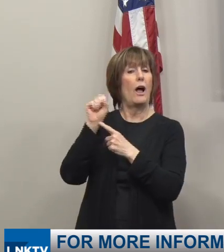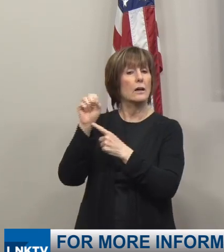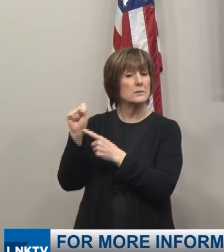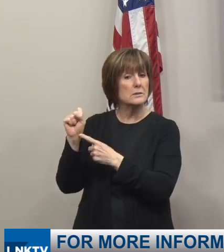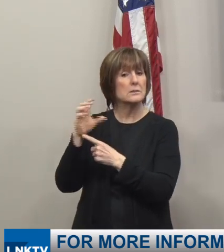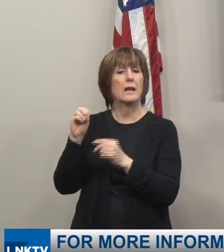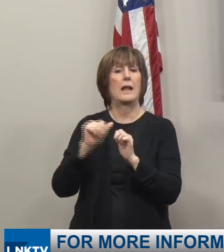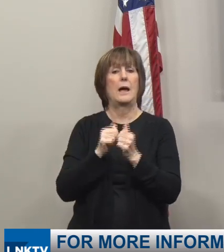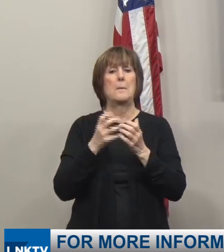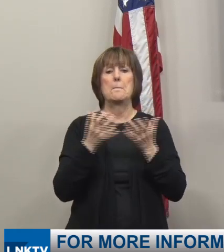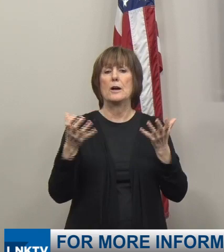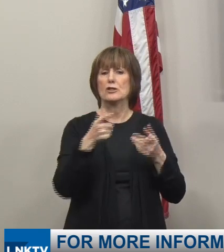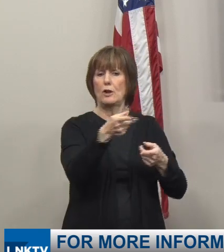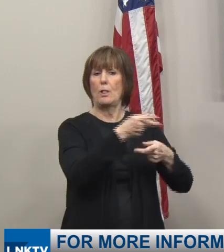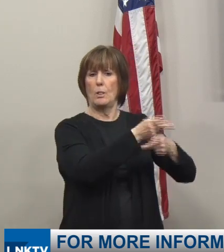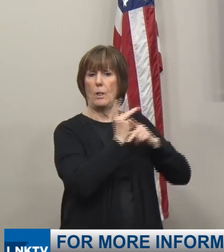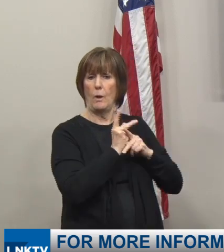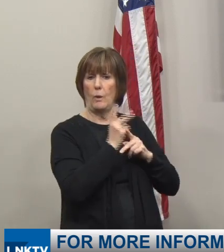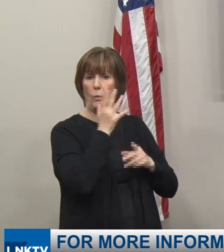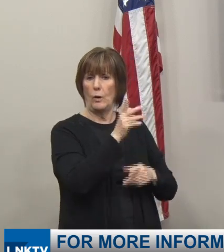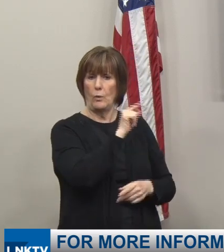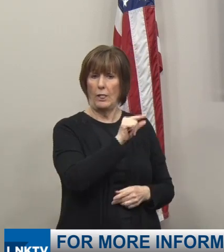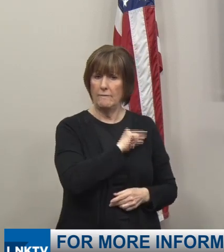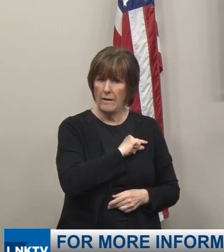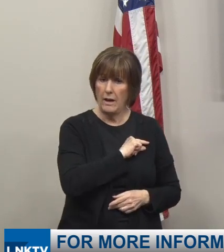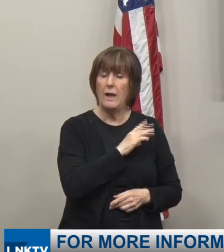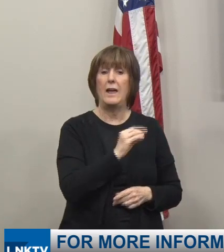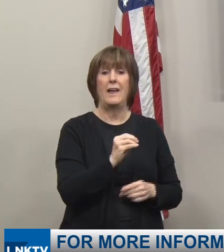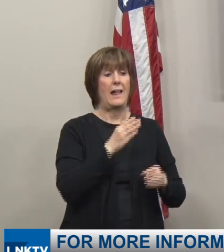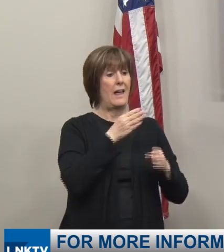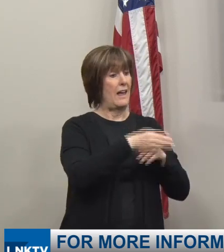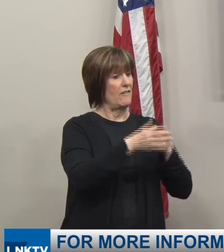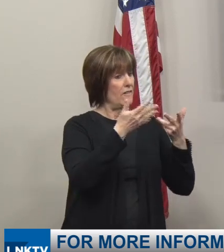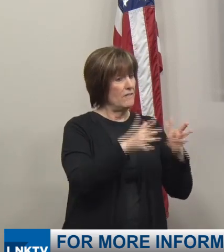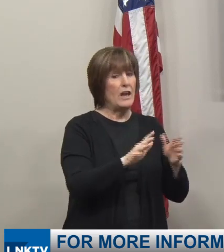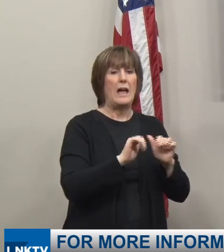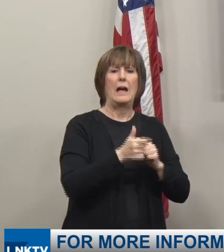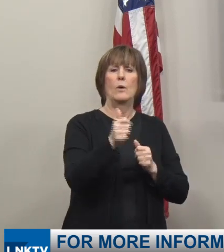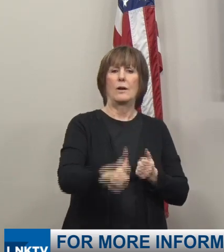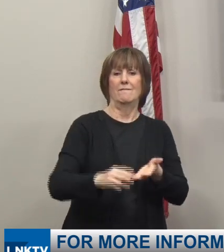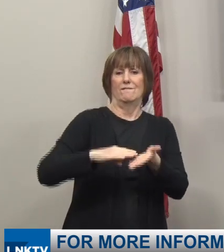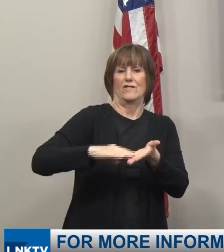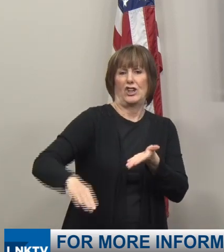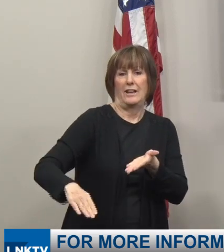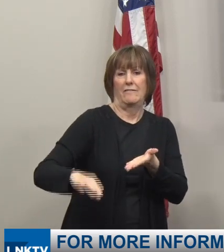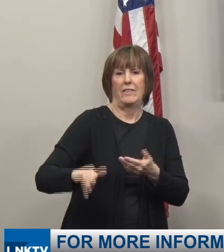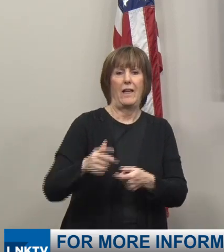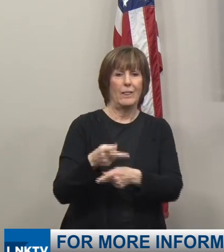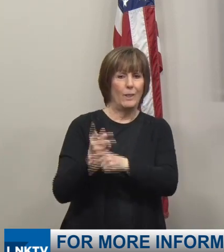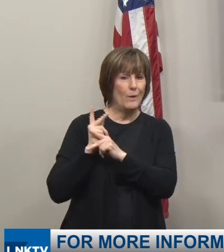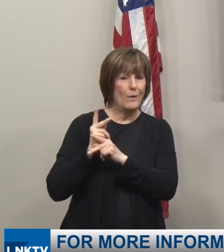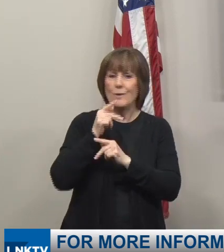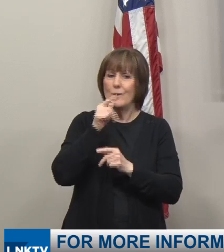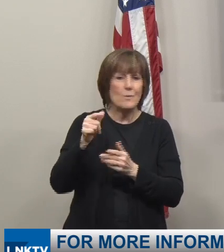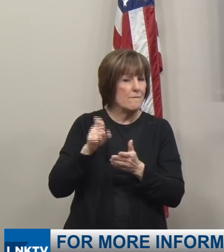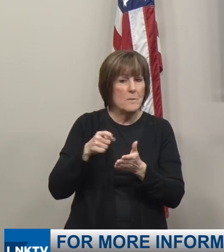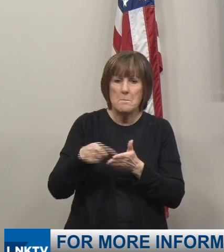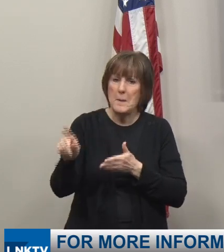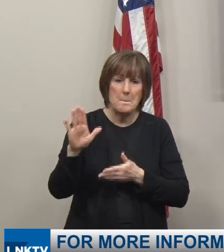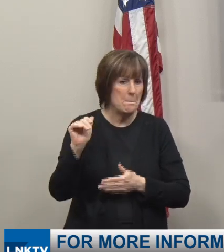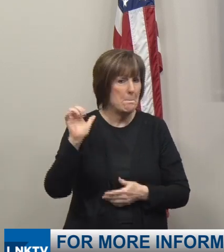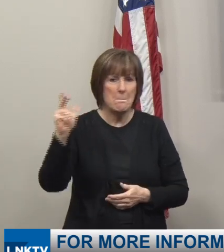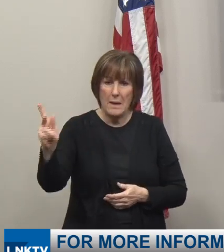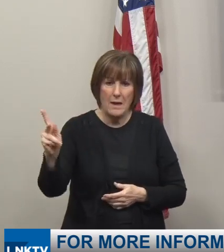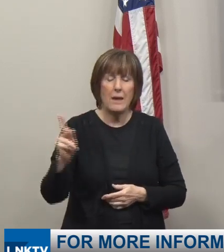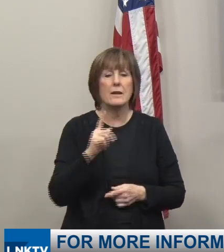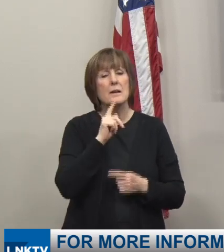be, and then talk about how you get that forgiven after the fact. Now, of course, this is an emerging program, so not all the details are there. It